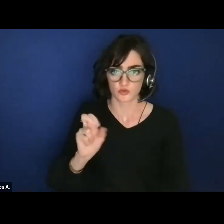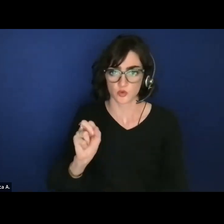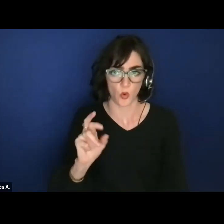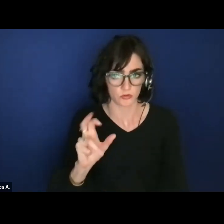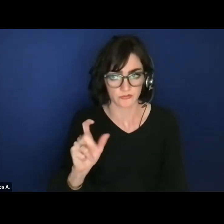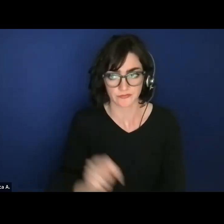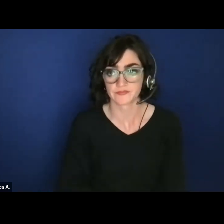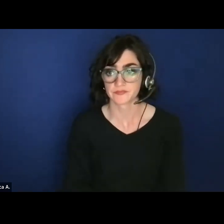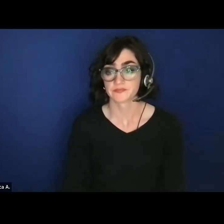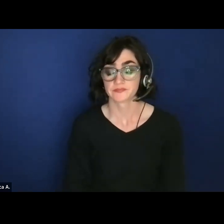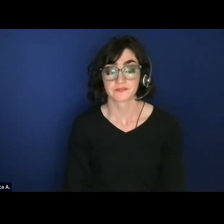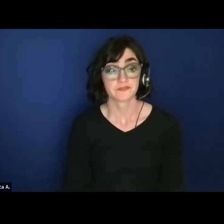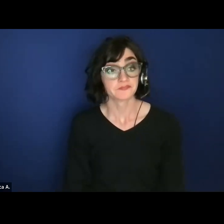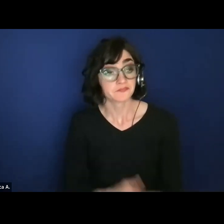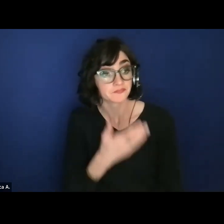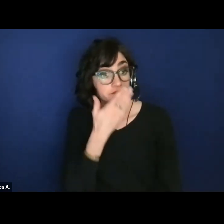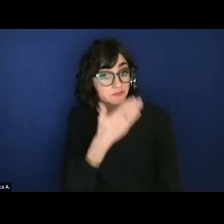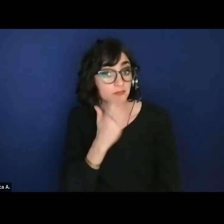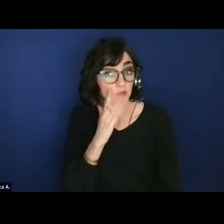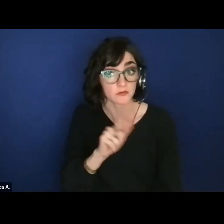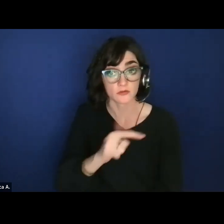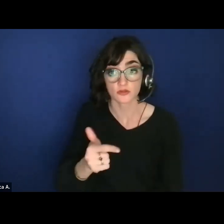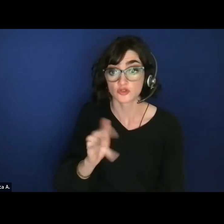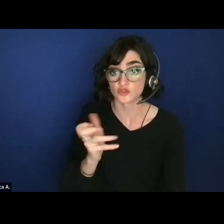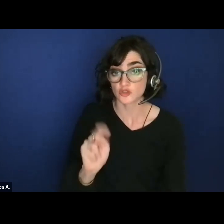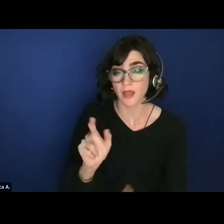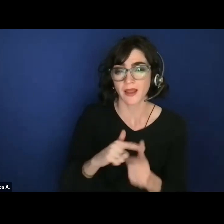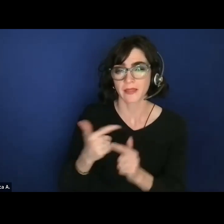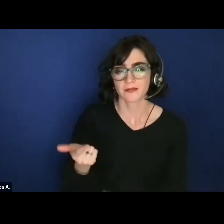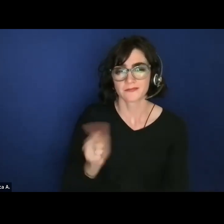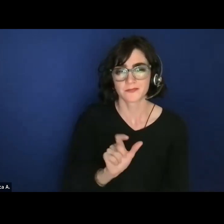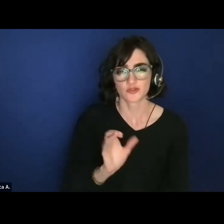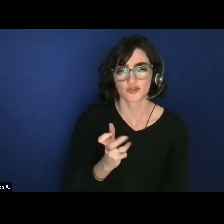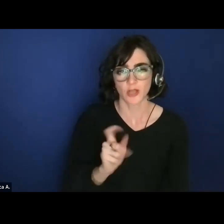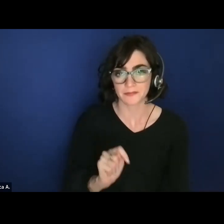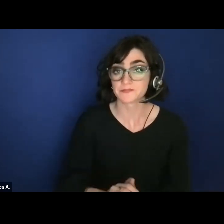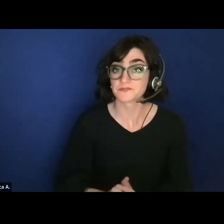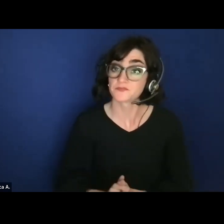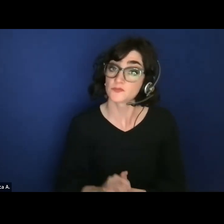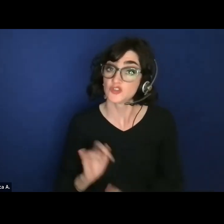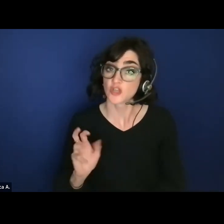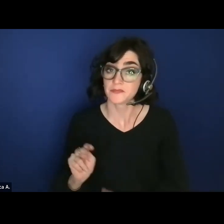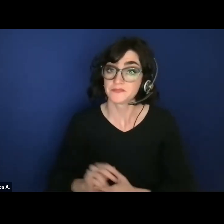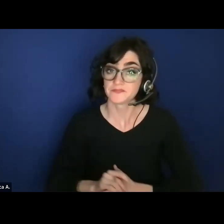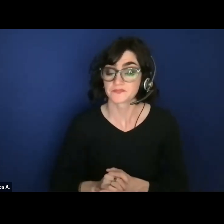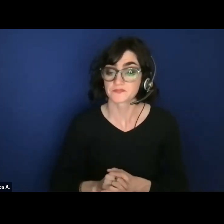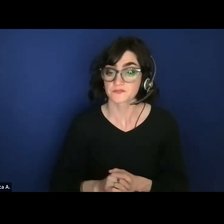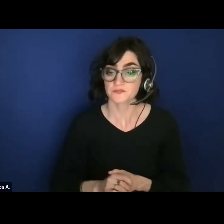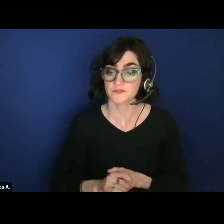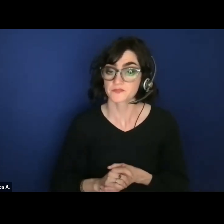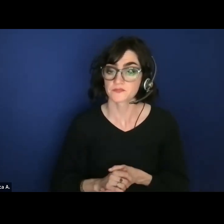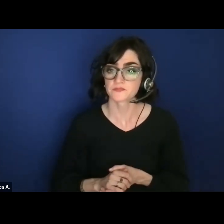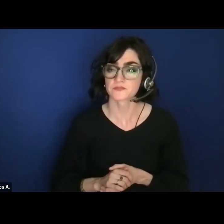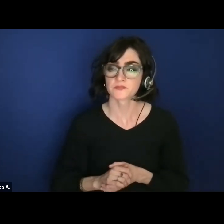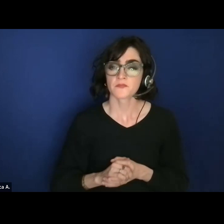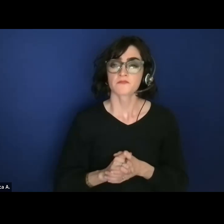Thanks, Representative Orwell. I'll take Jen and then I'll go back to the chat and then come back to Chief Harding. Jen? I just wanted to add something